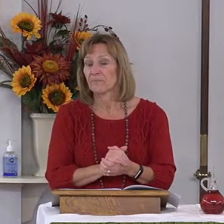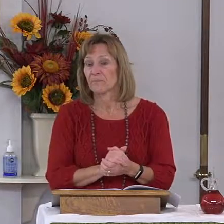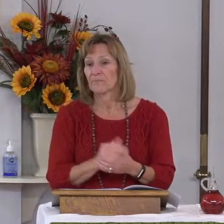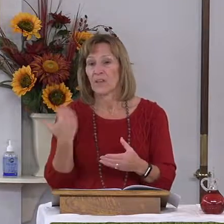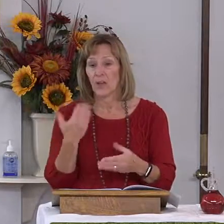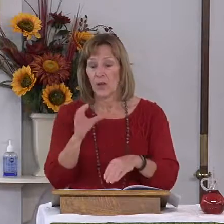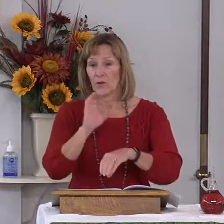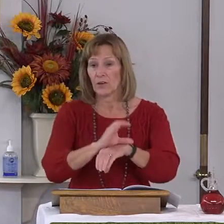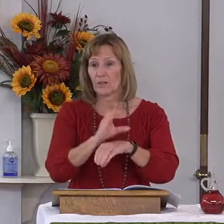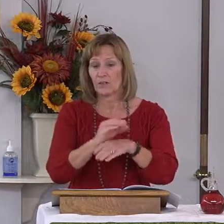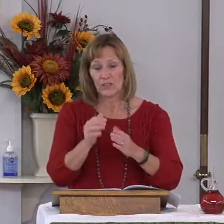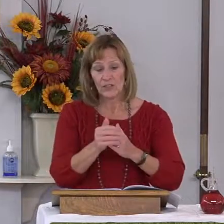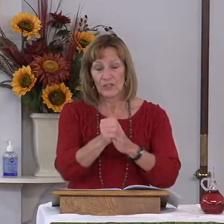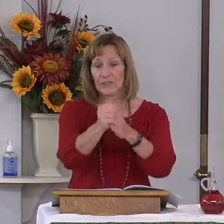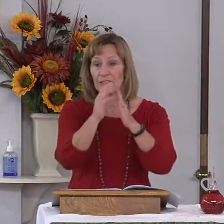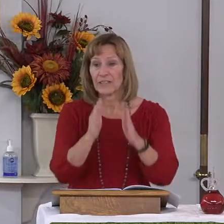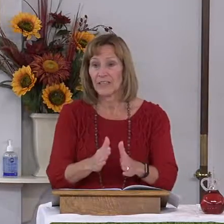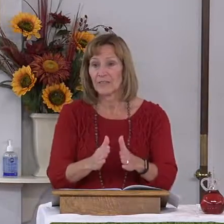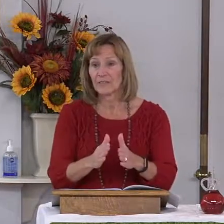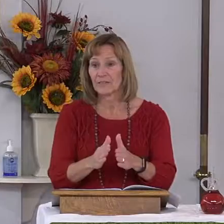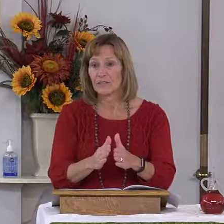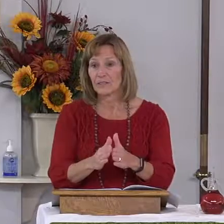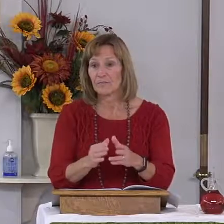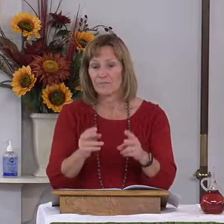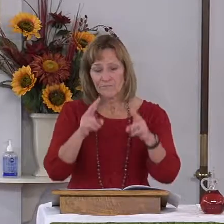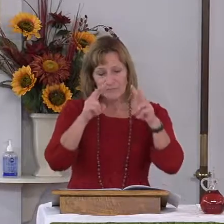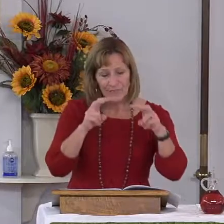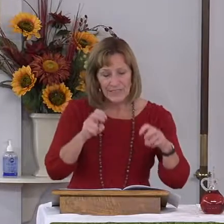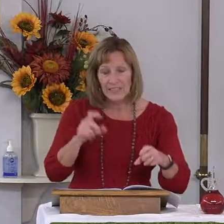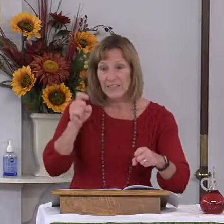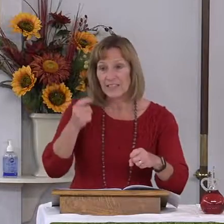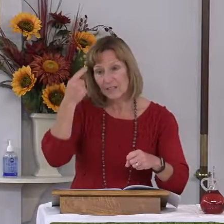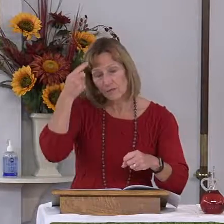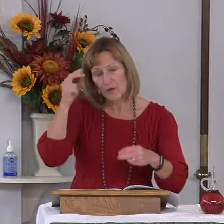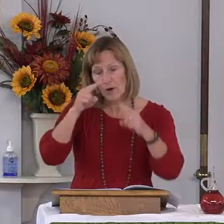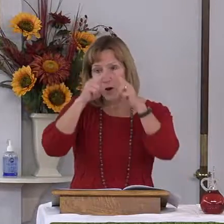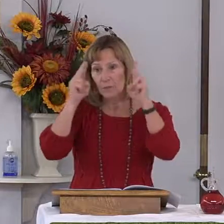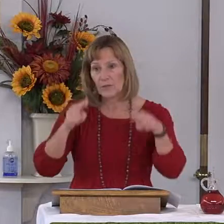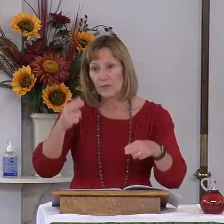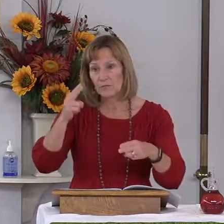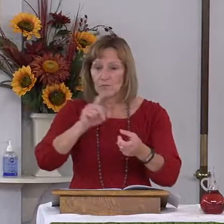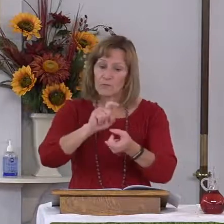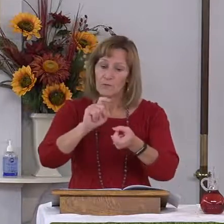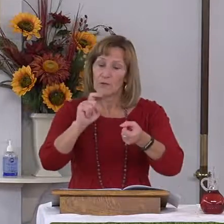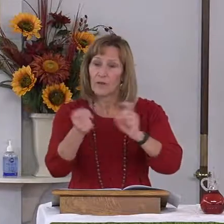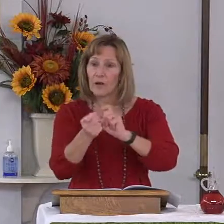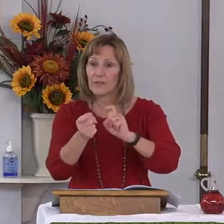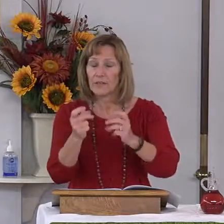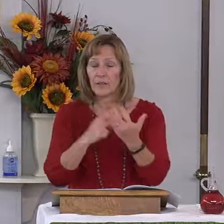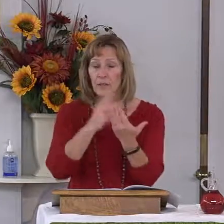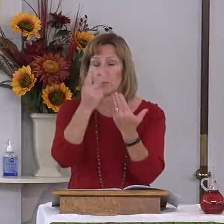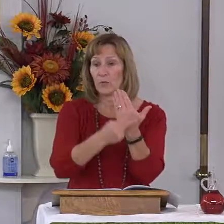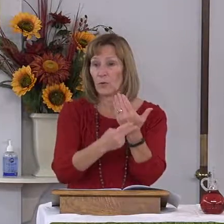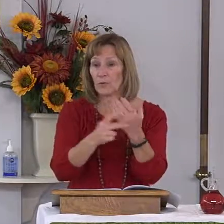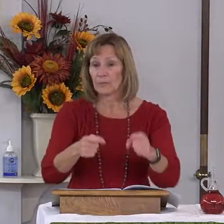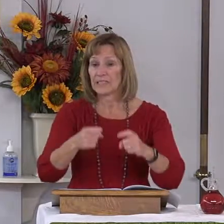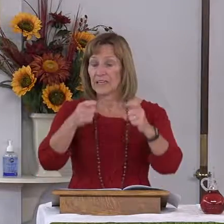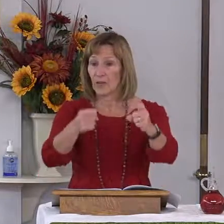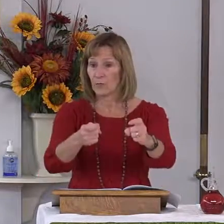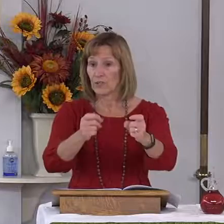Our congregational leaders are assessing the needs of our building for evolving programs and outreach.